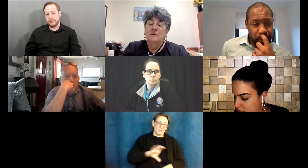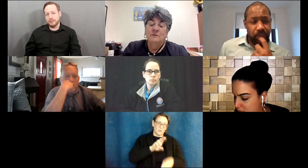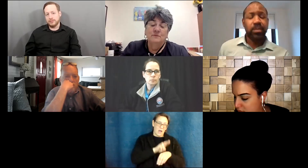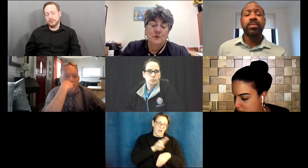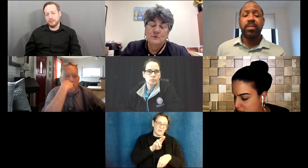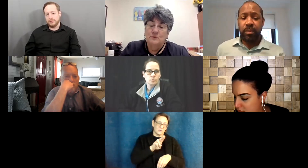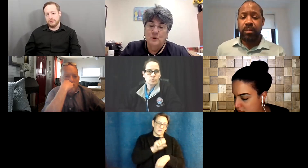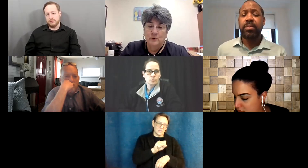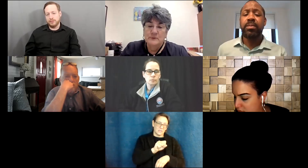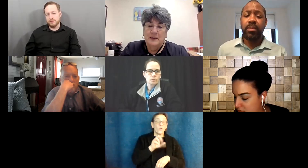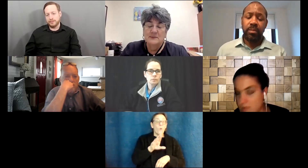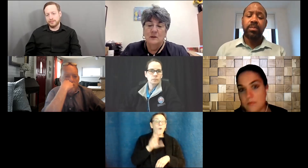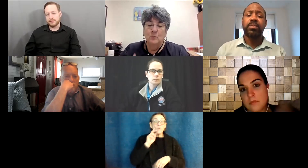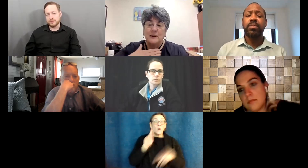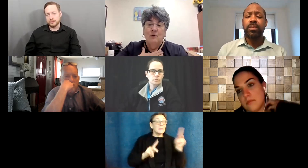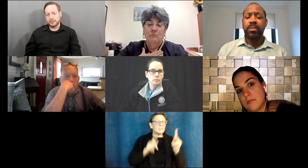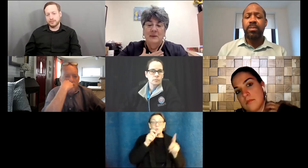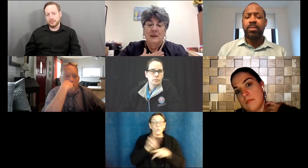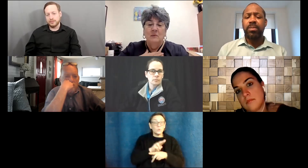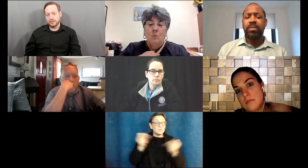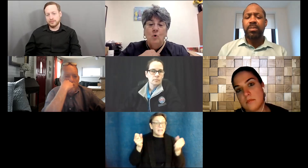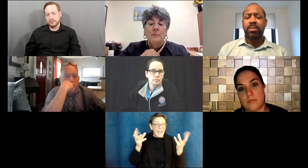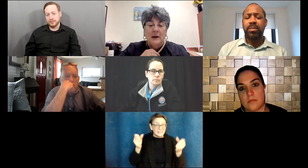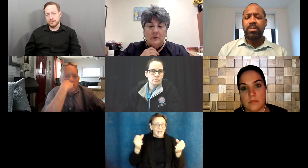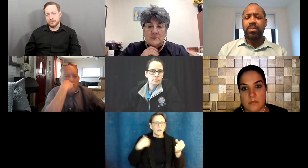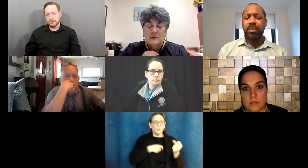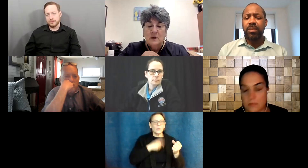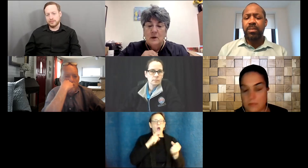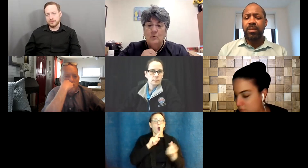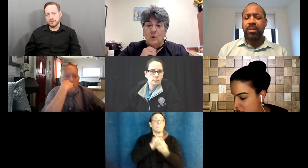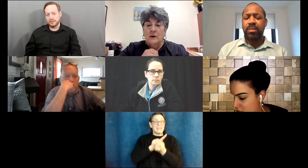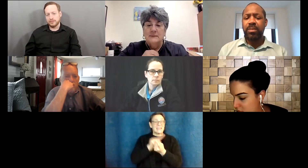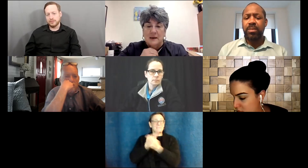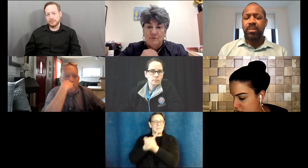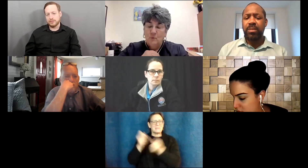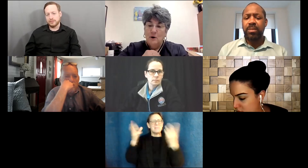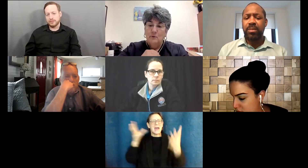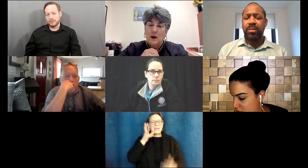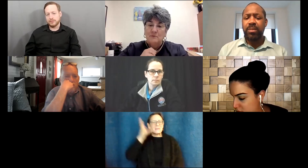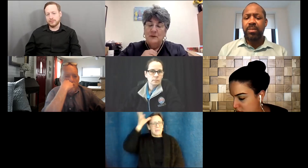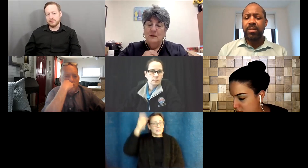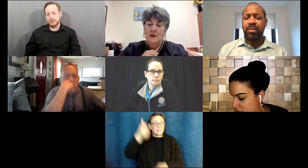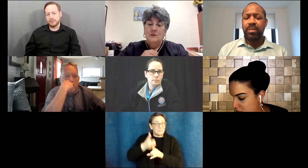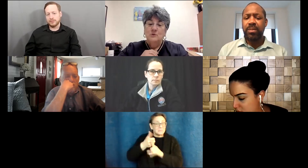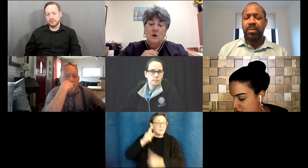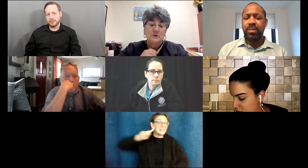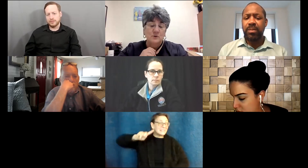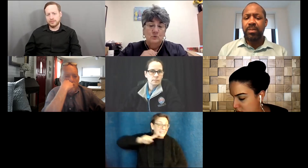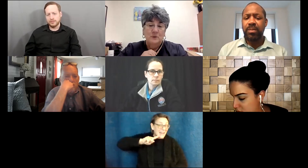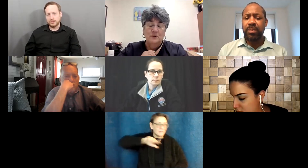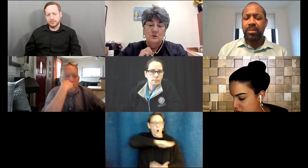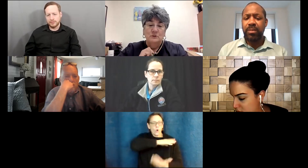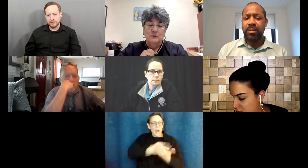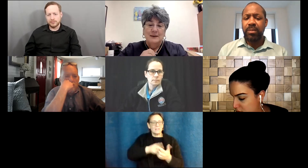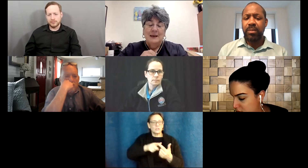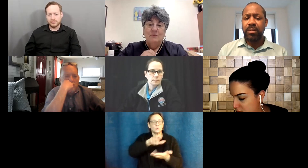or even for those who don't use ASL, we're now meeting more parents who are deaf, who are arriving to our school